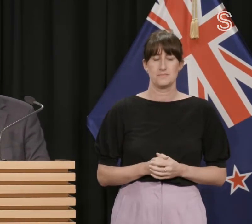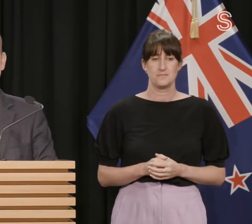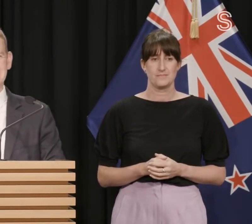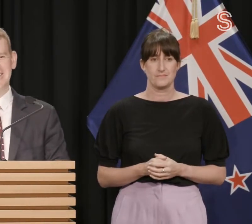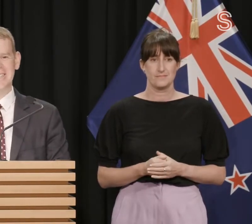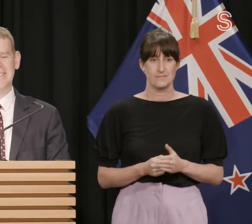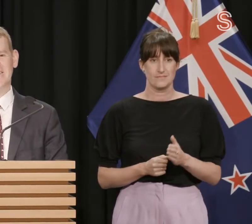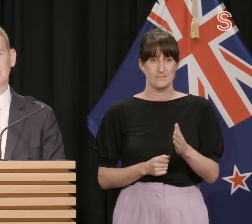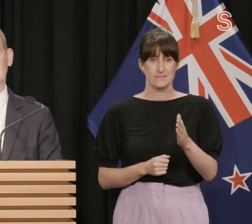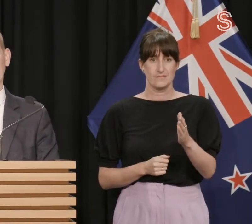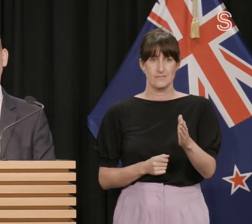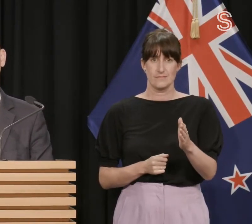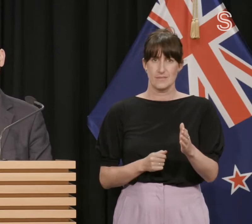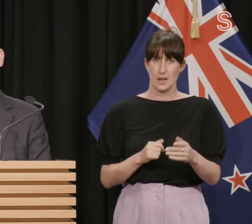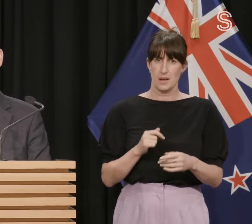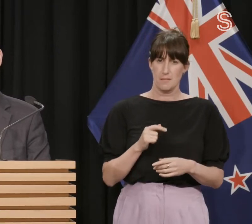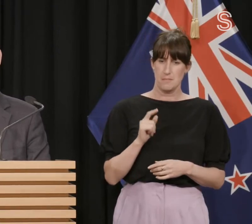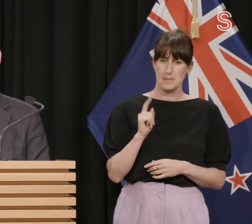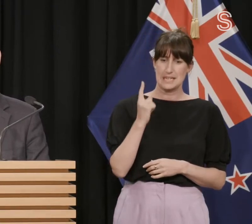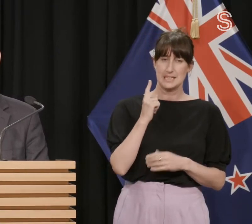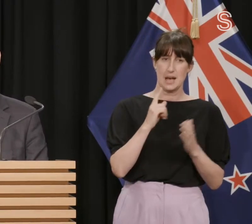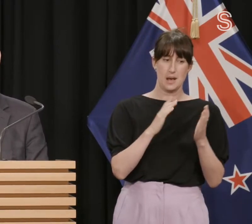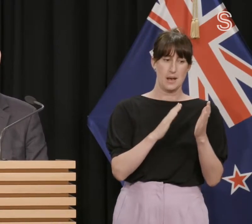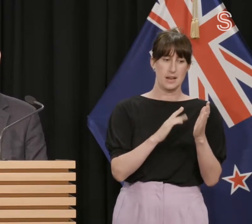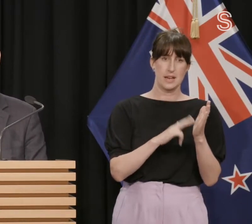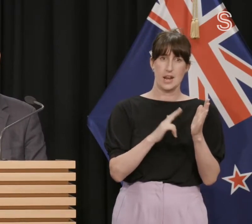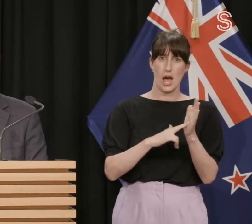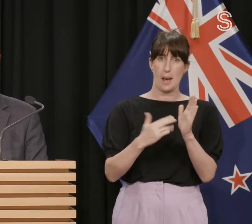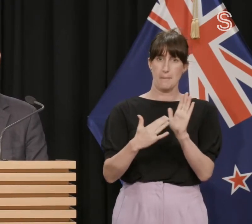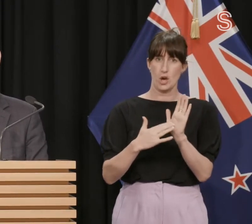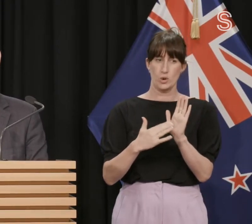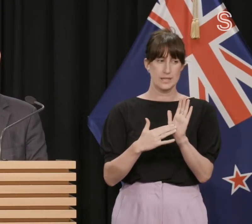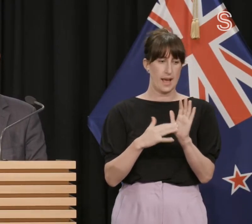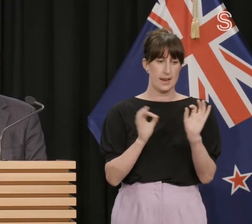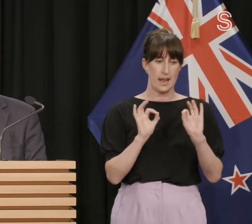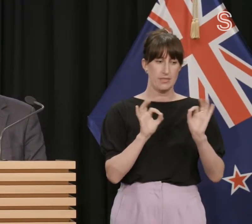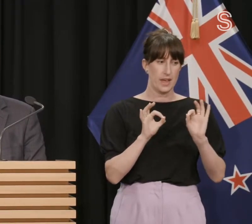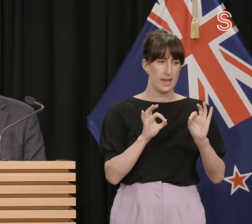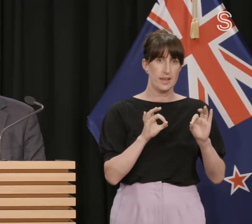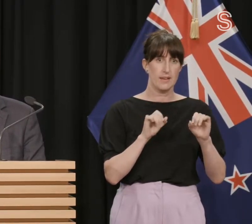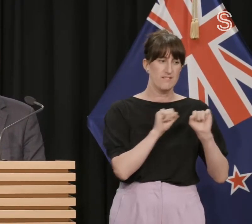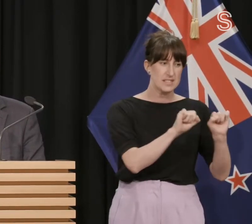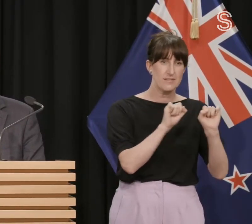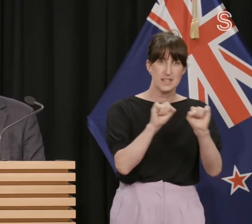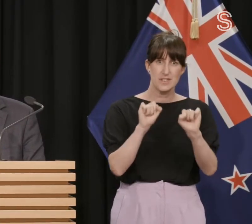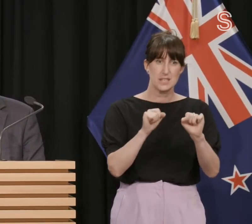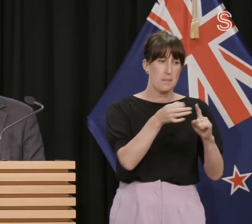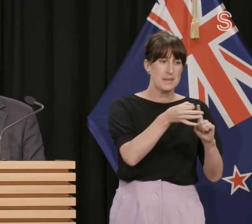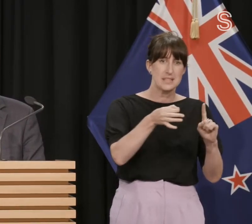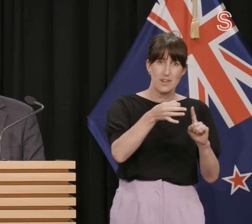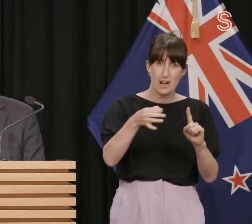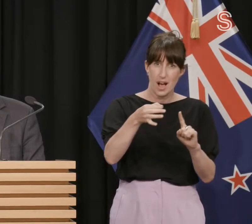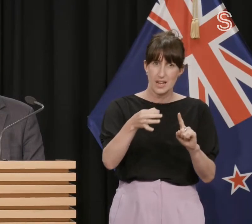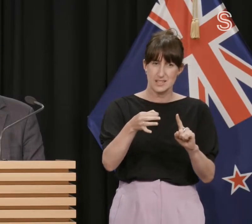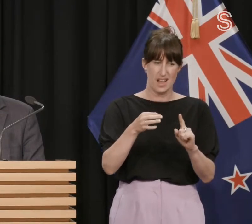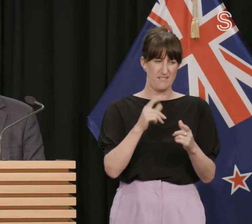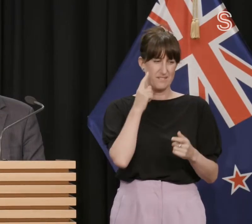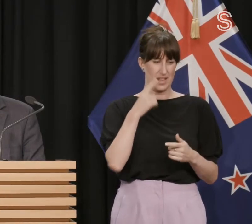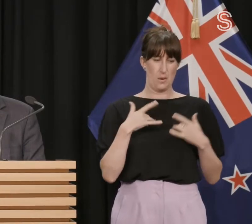Did Minister Mahuta miss an opportunity to get out in the Pacific more last year after the borders were open? Because the